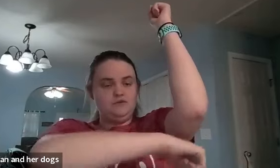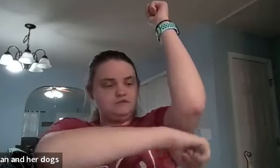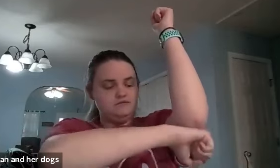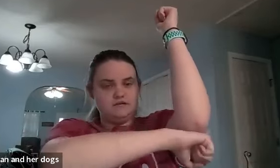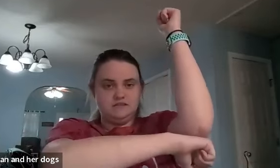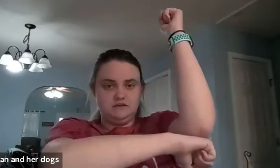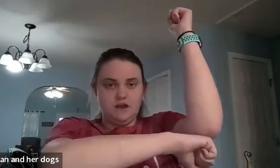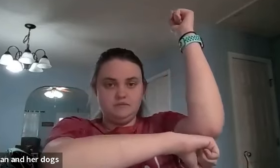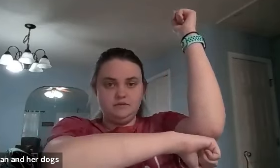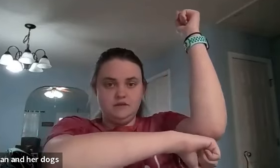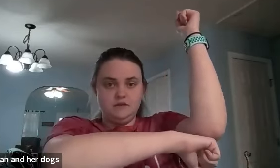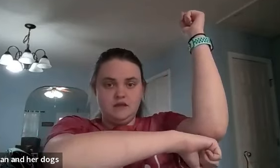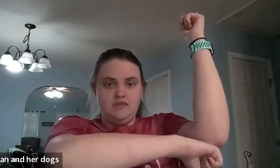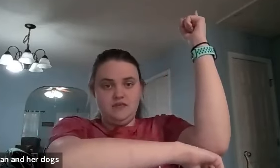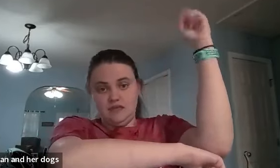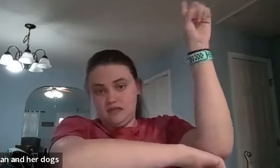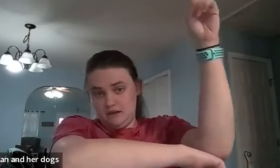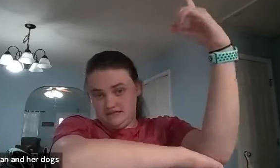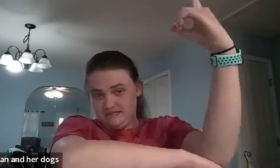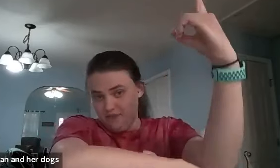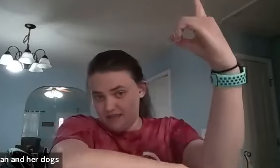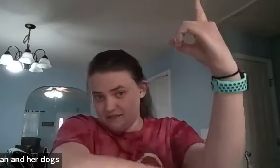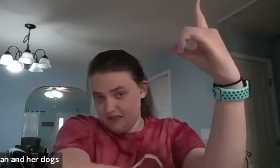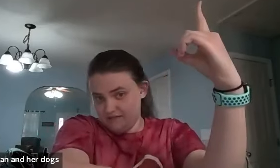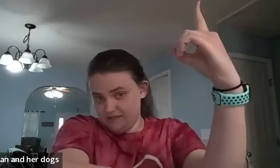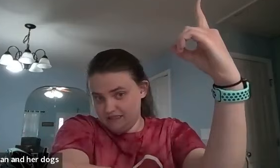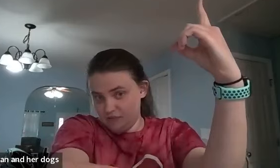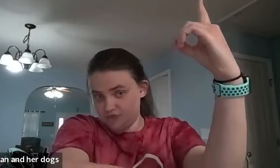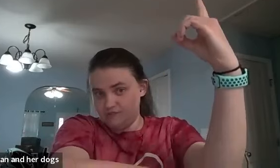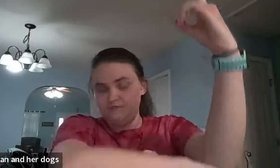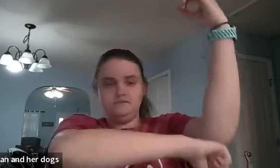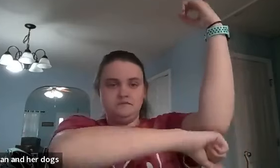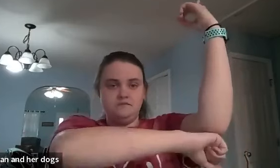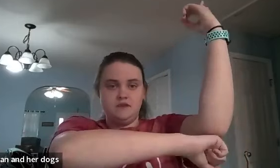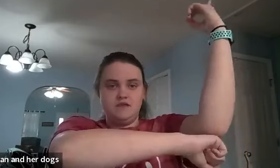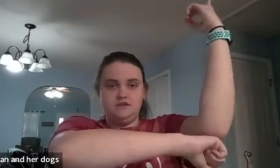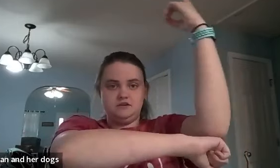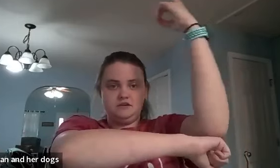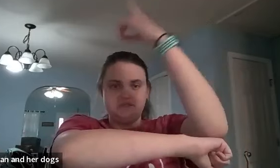kind of resting on top. And then, and see, mine's kind of in the D motion. And then you're going to come down,